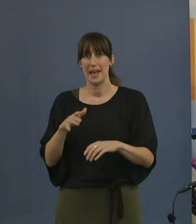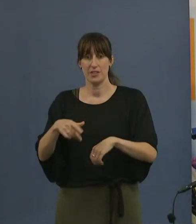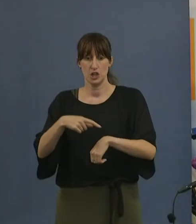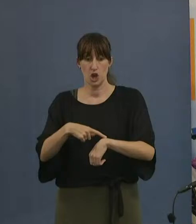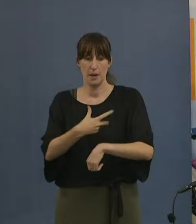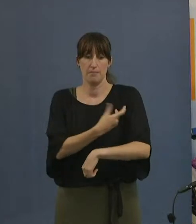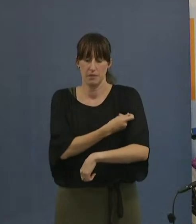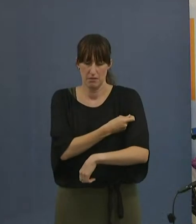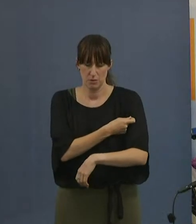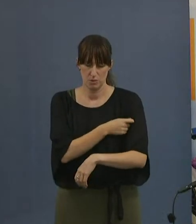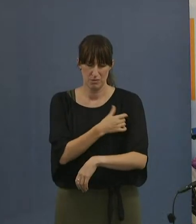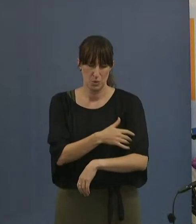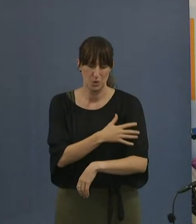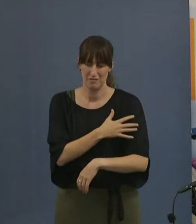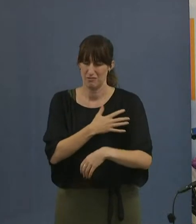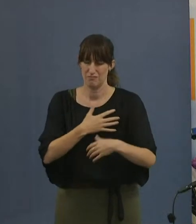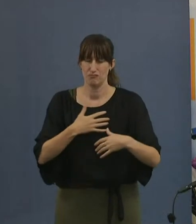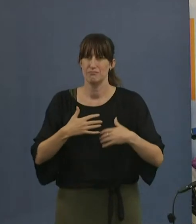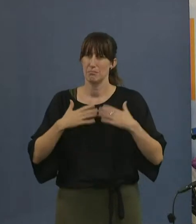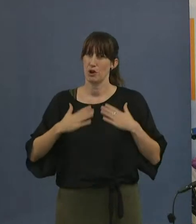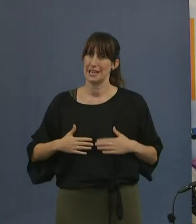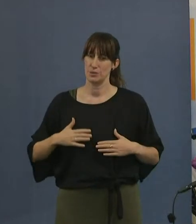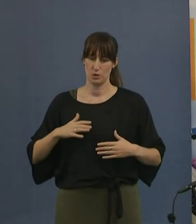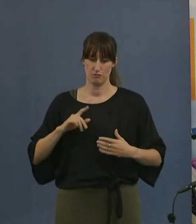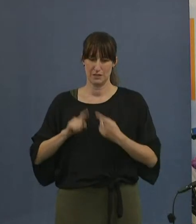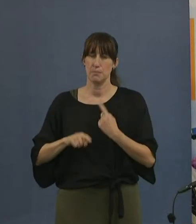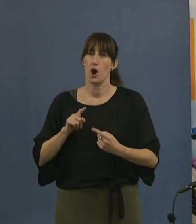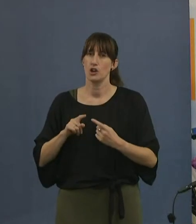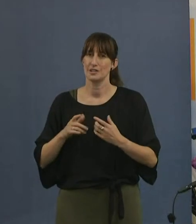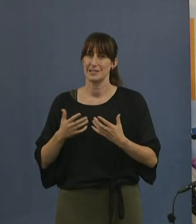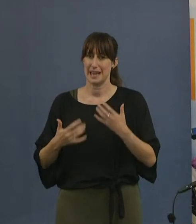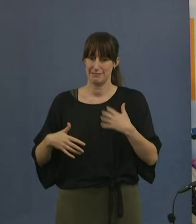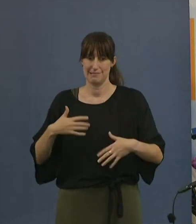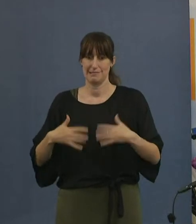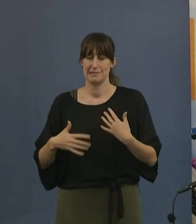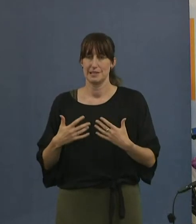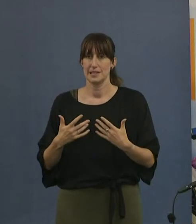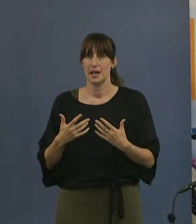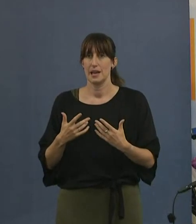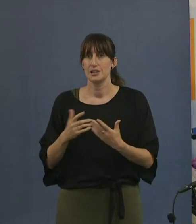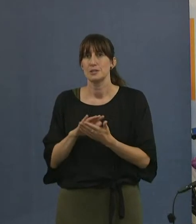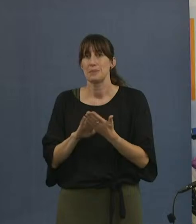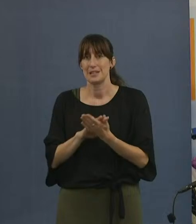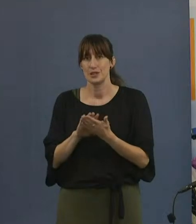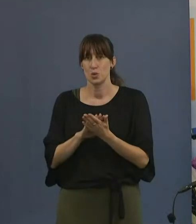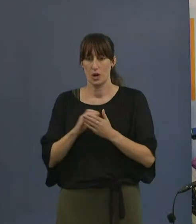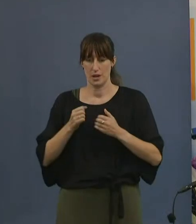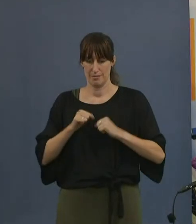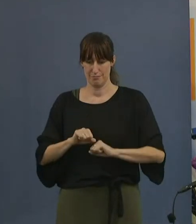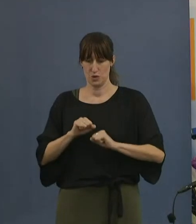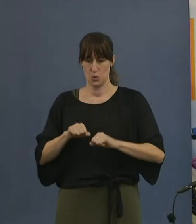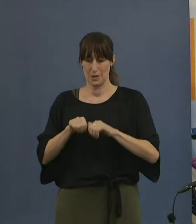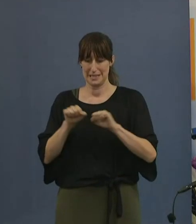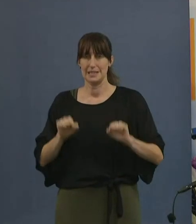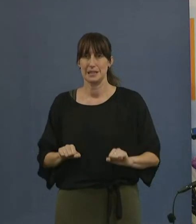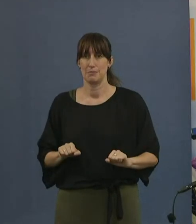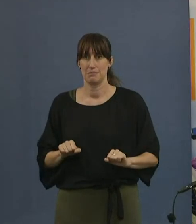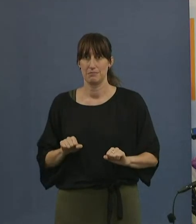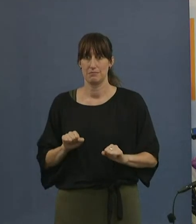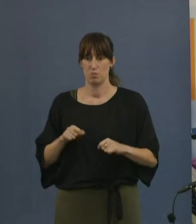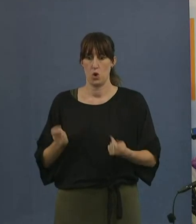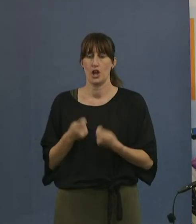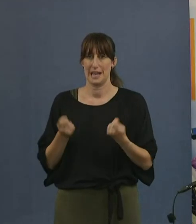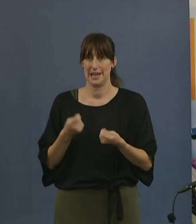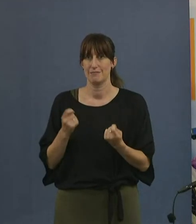of the vaccine. That's just a sign that your immune system is responding. So we've landed on 3 months as a